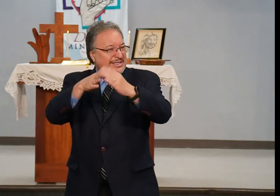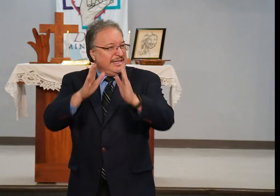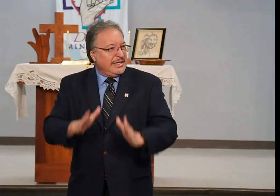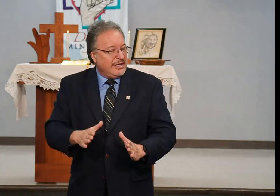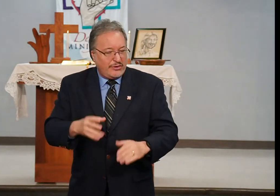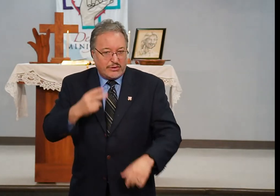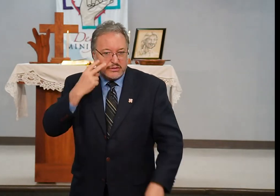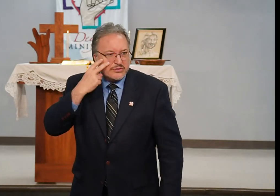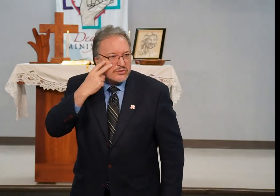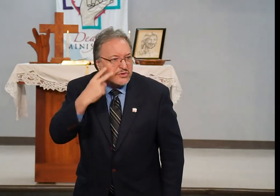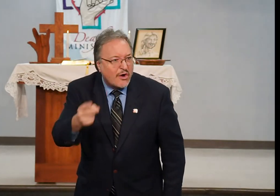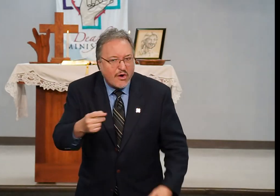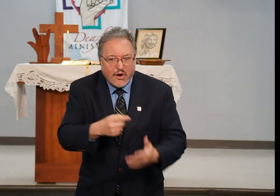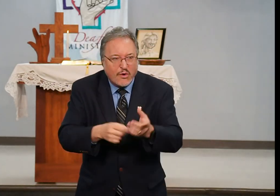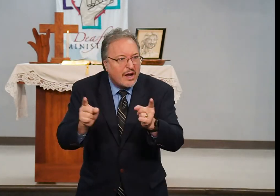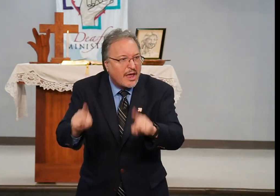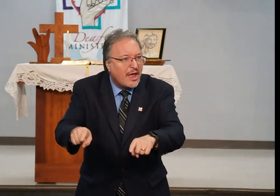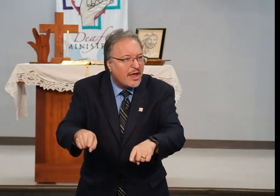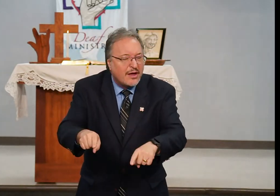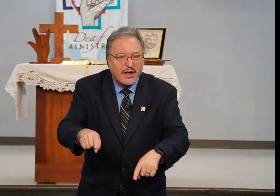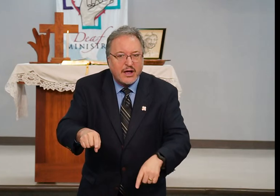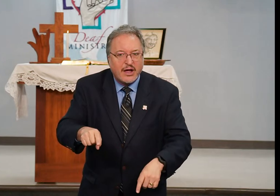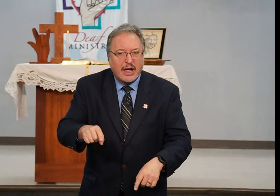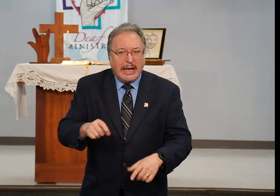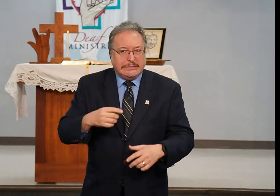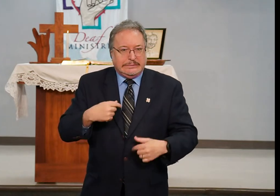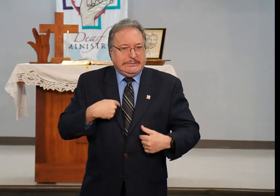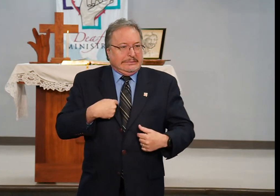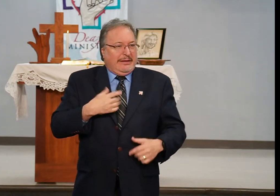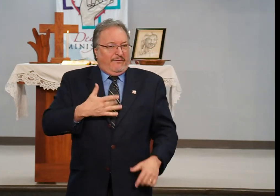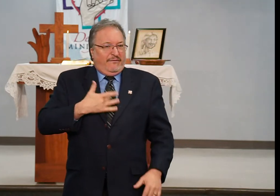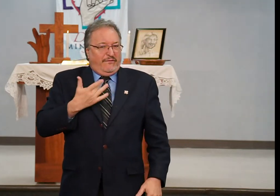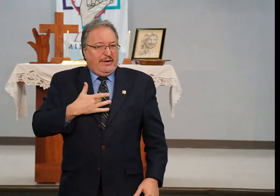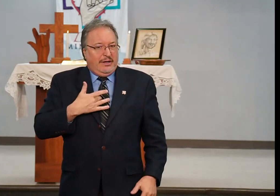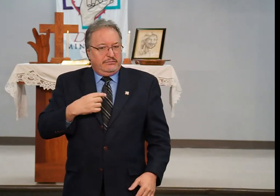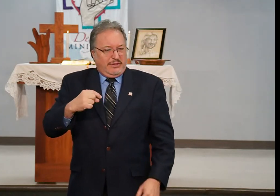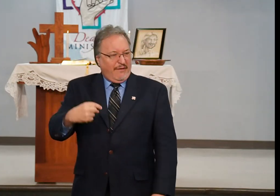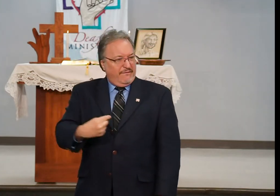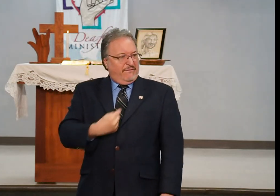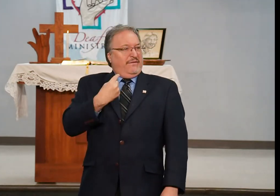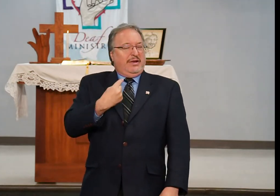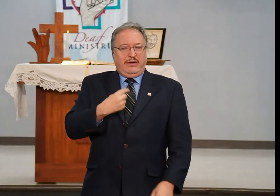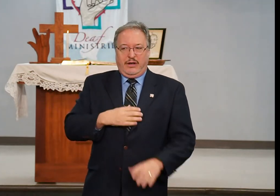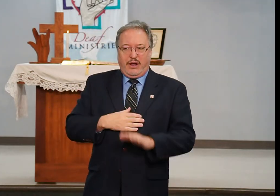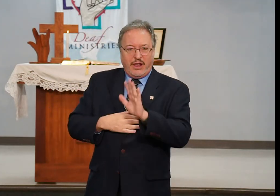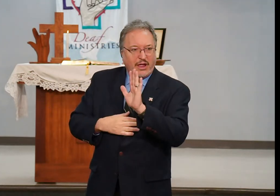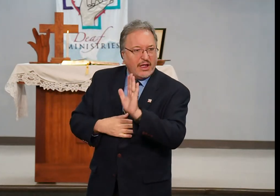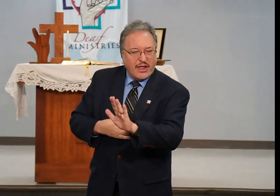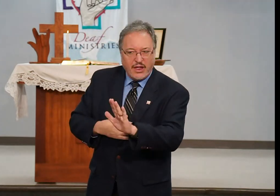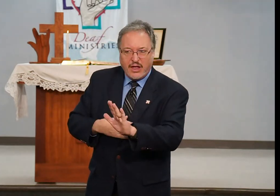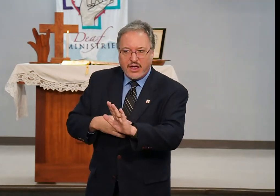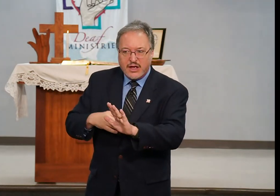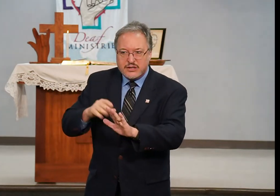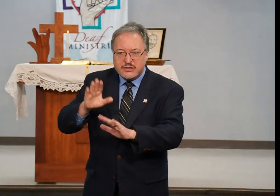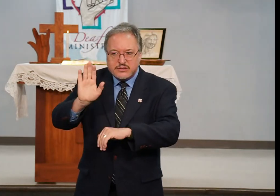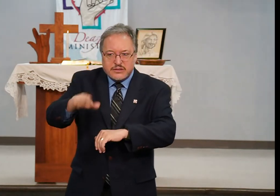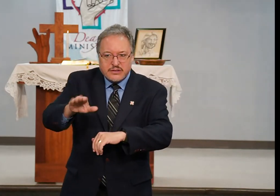The religious leaders witnessed this happening, and they were actually very insulted at